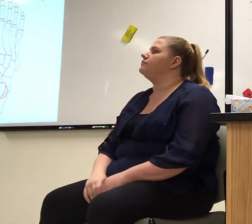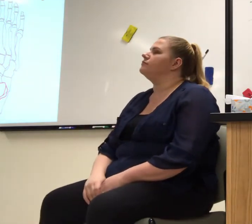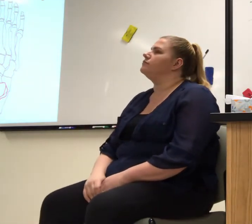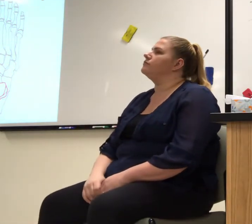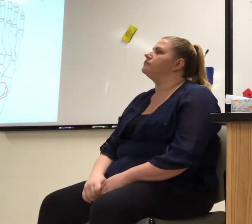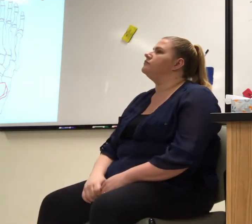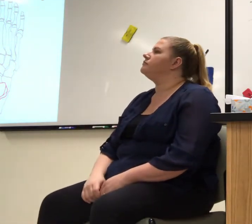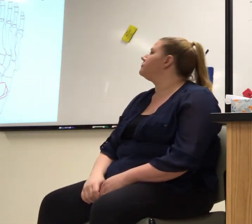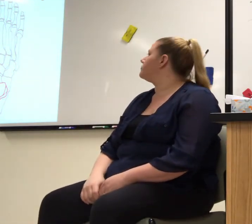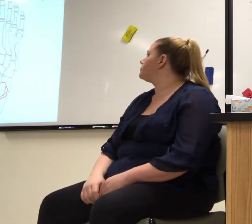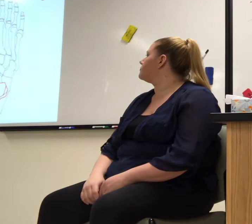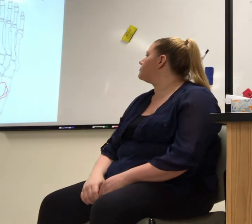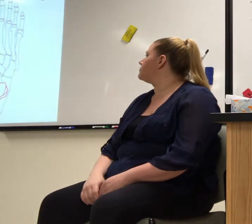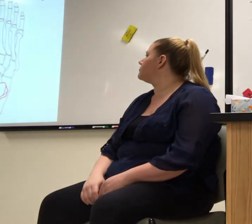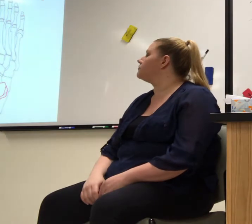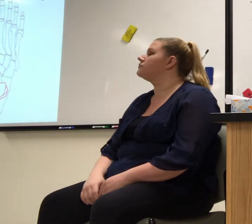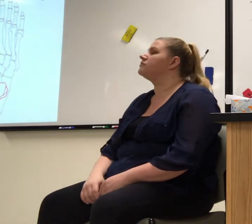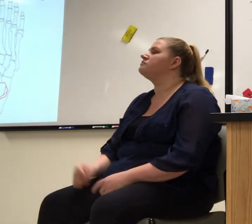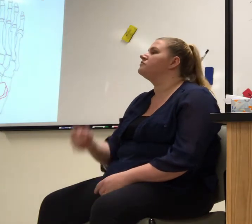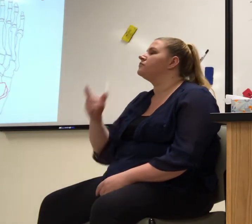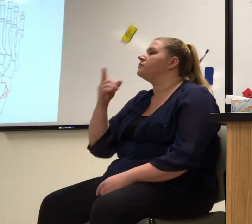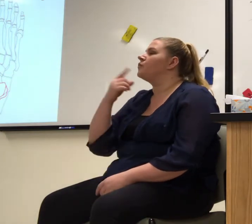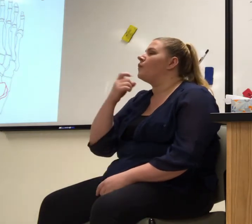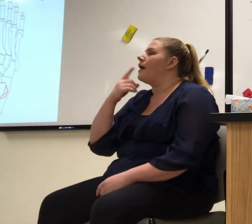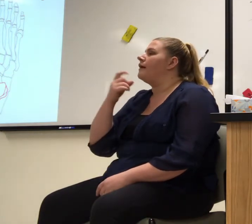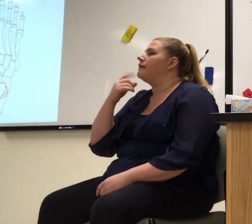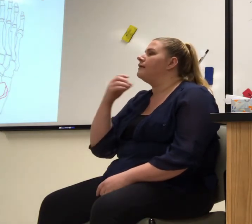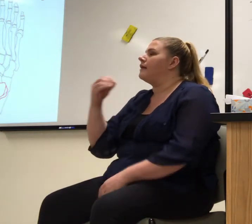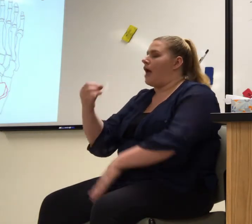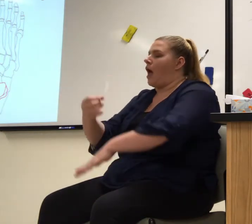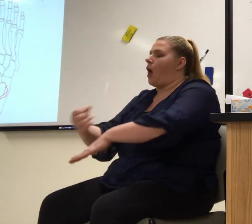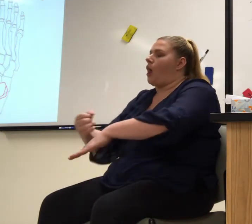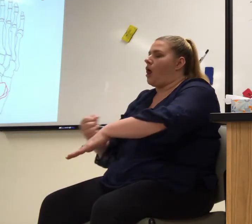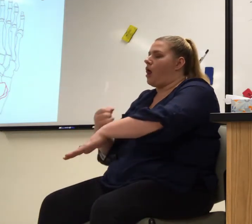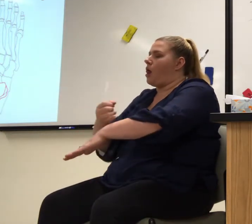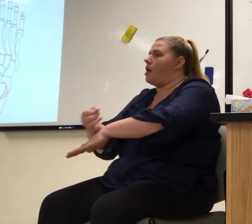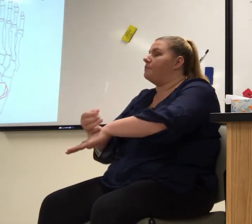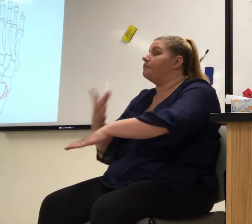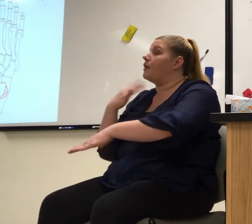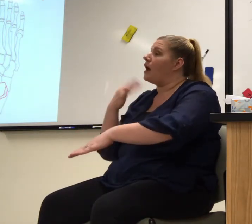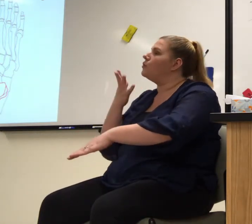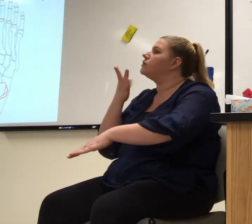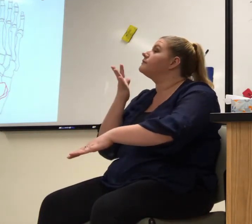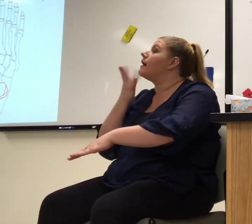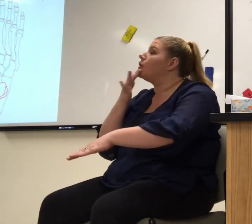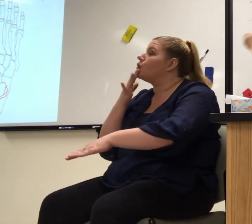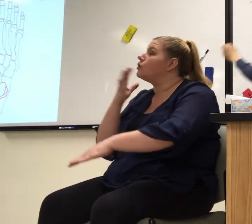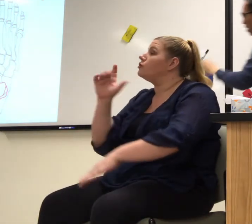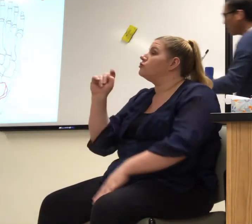I've outlined it in red. How about I color the trochlea part in green?